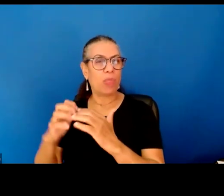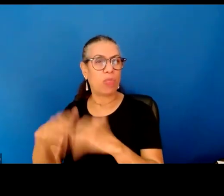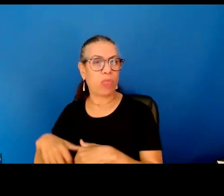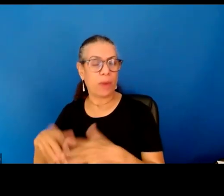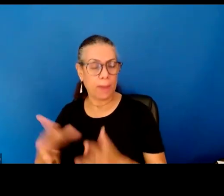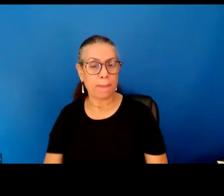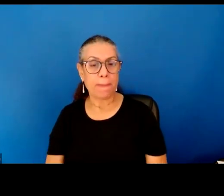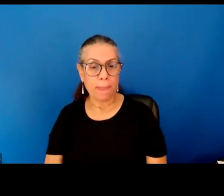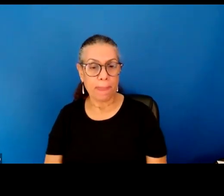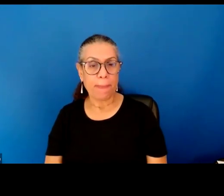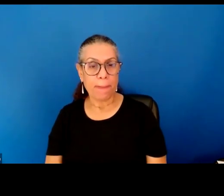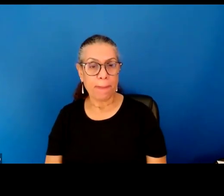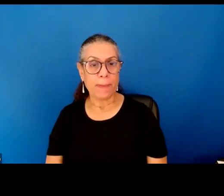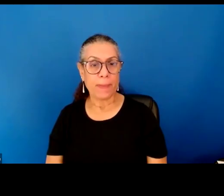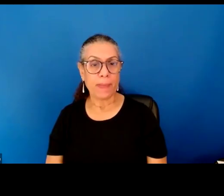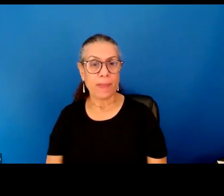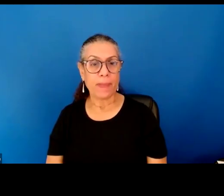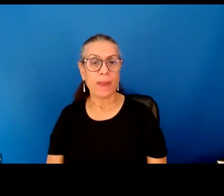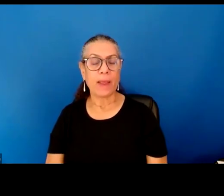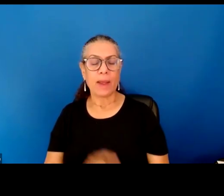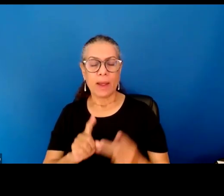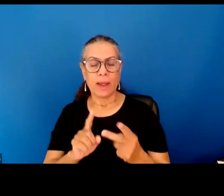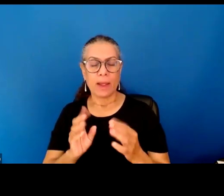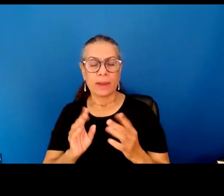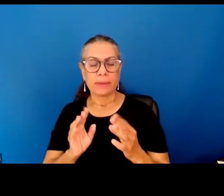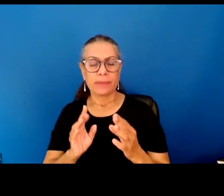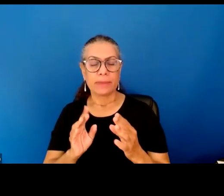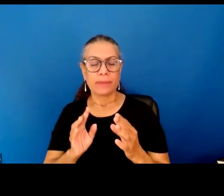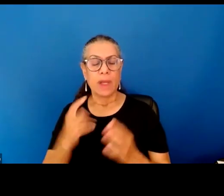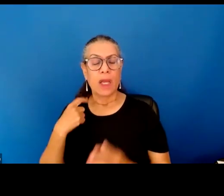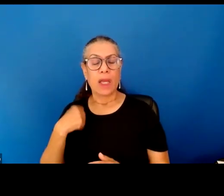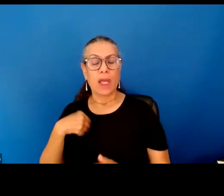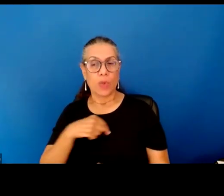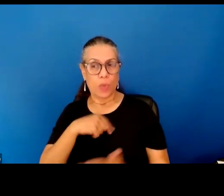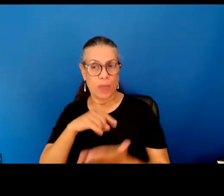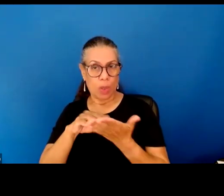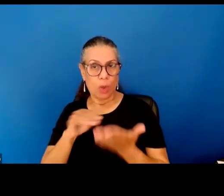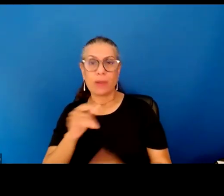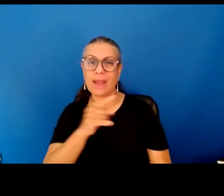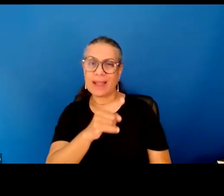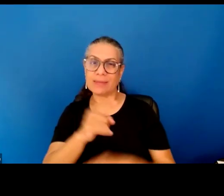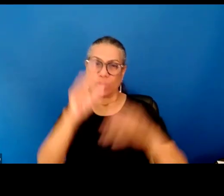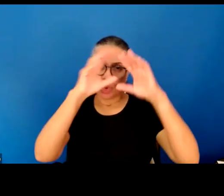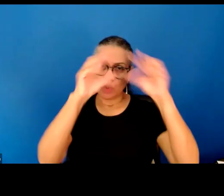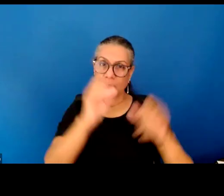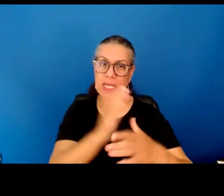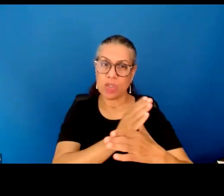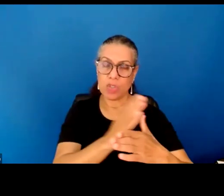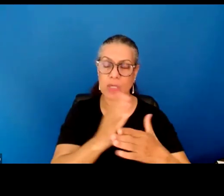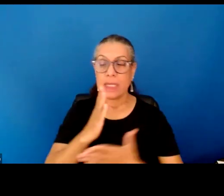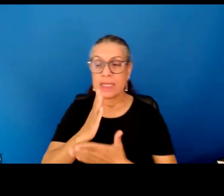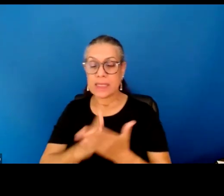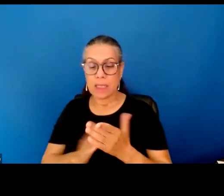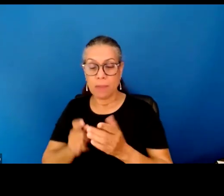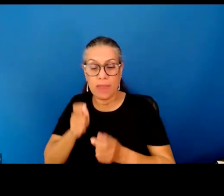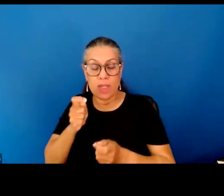context. And the other thing we learned, as Superintendent Skipper referenced, is that some of the interim changes